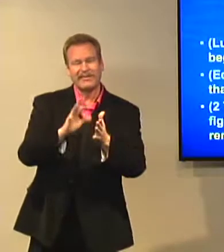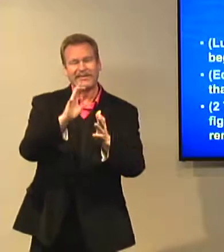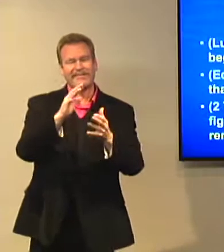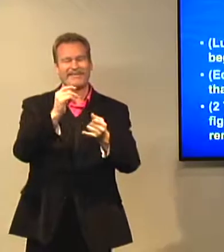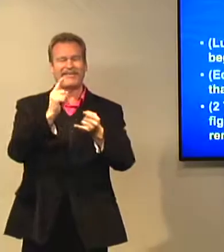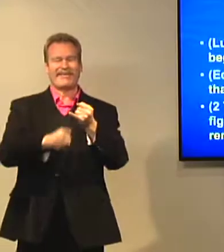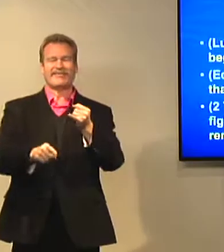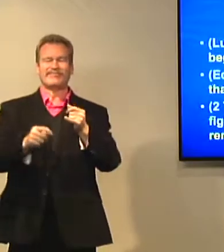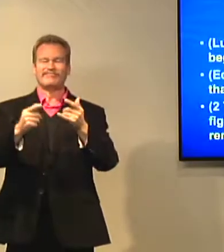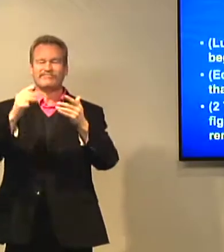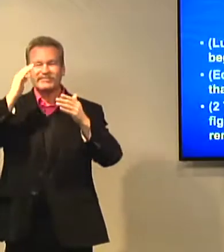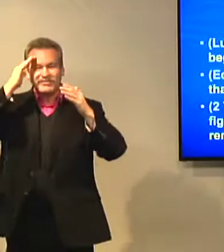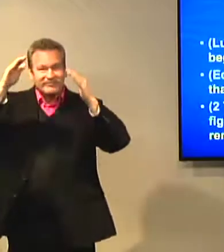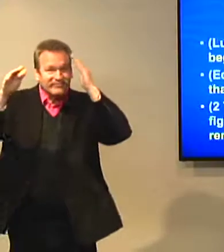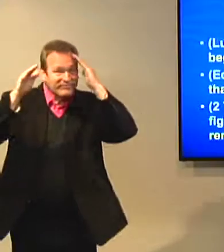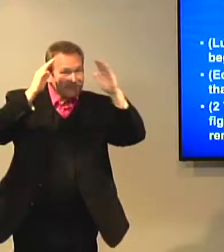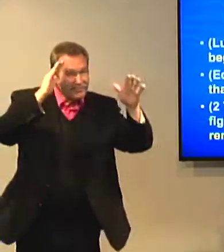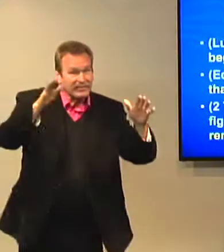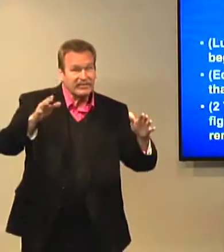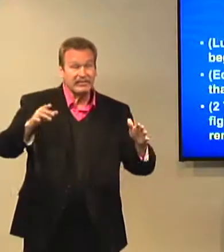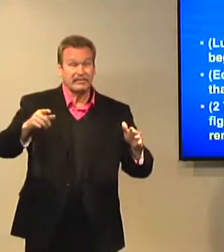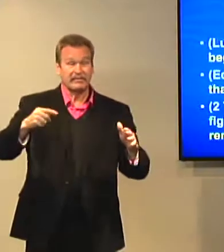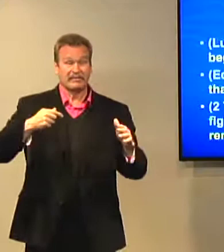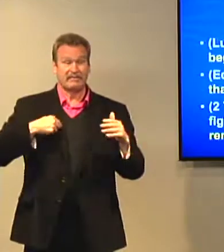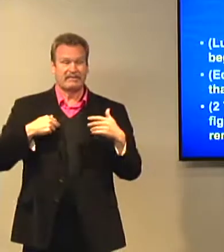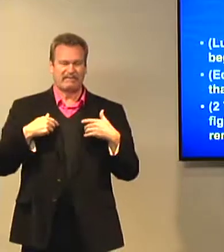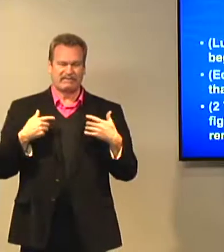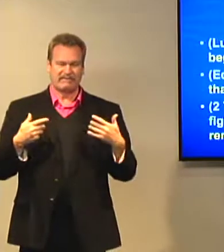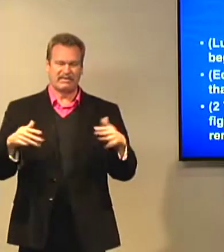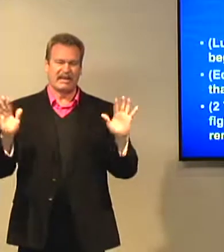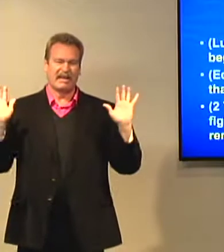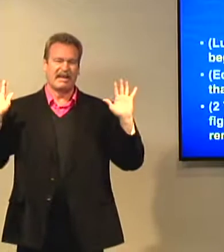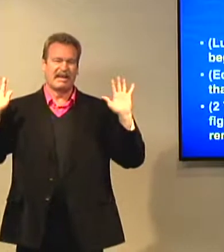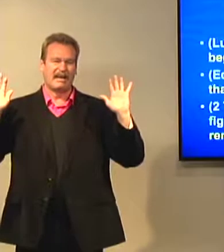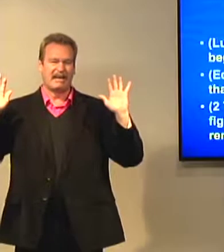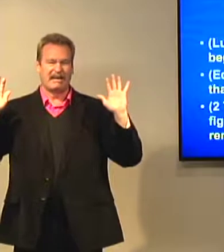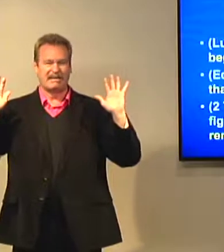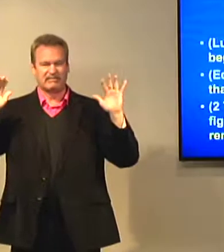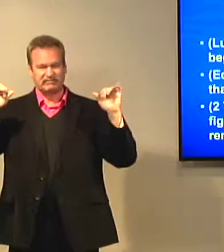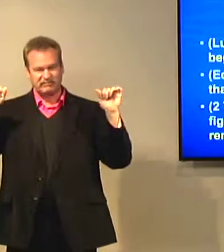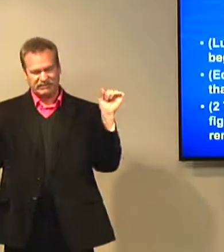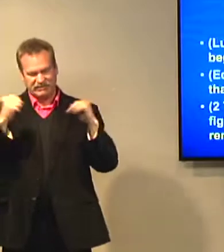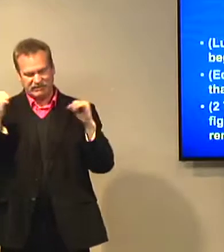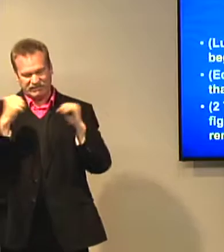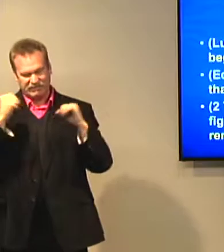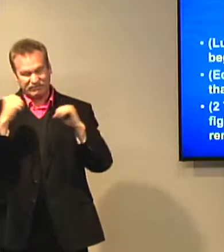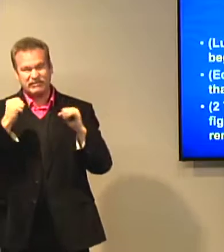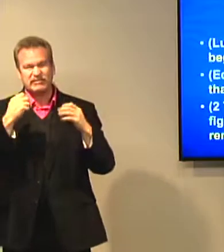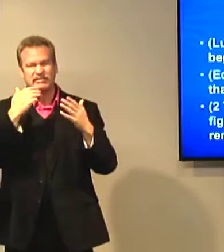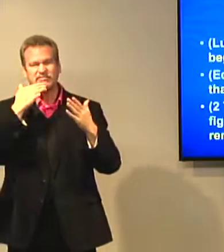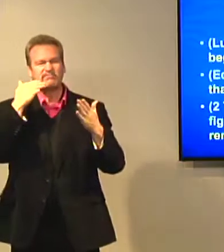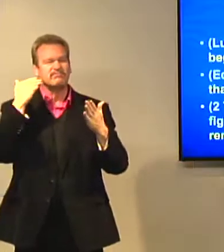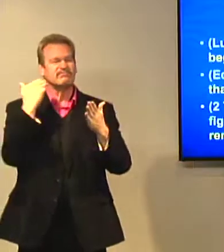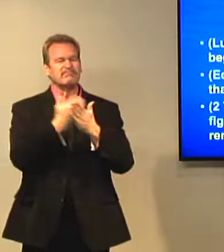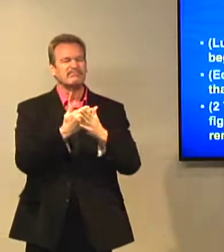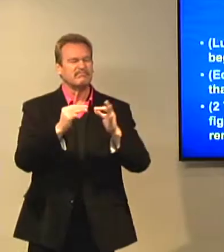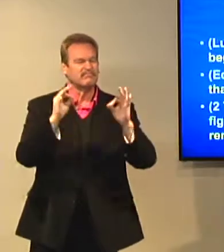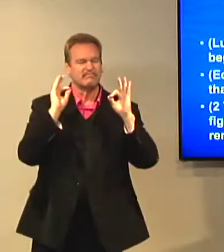to die. And, you know, he's saying his hellos, but he says, hey, I have fought a good fight. I have finished the